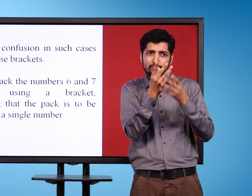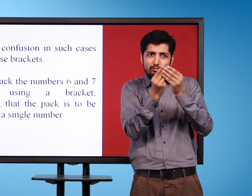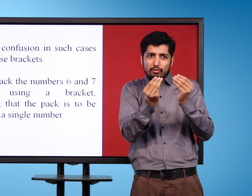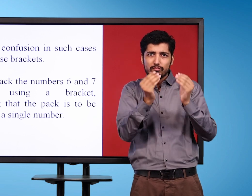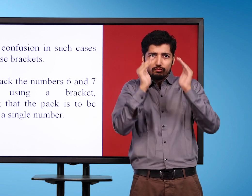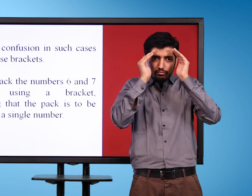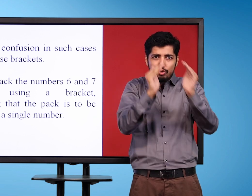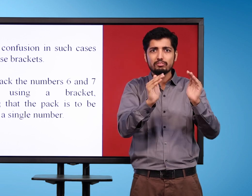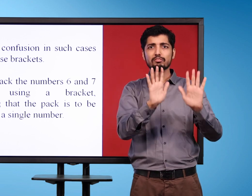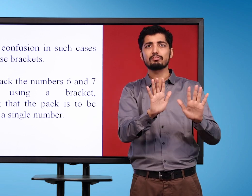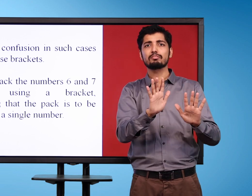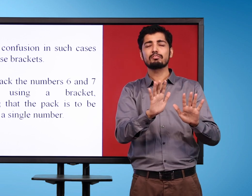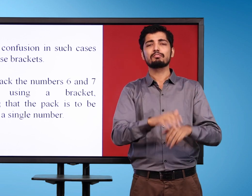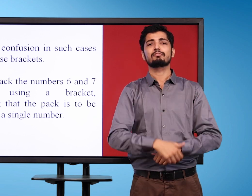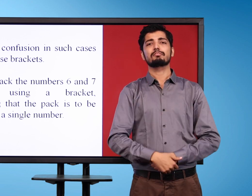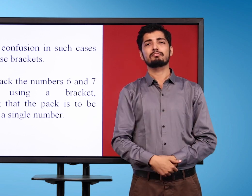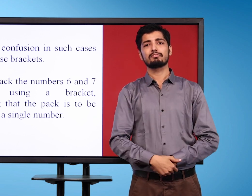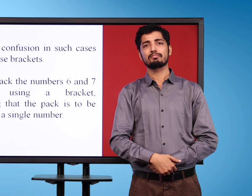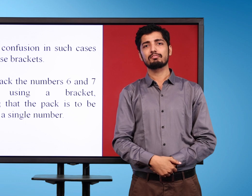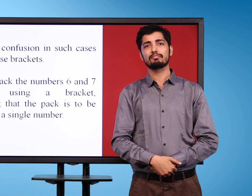treated as a single number.